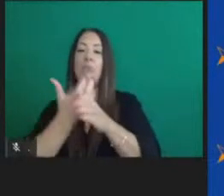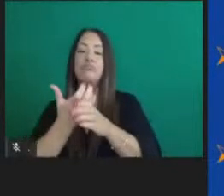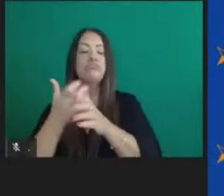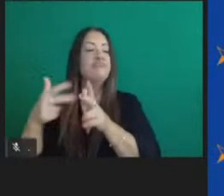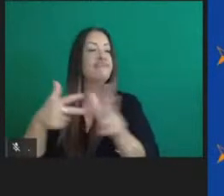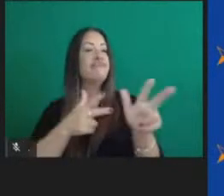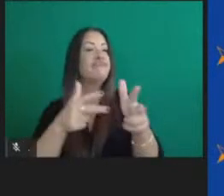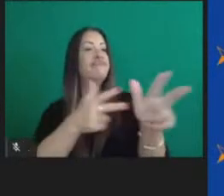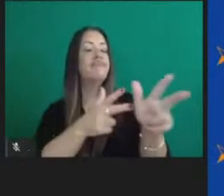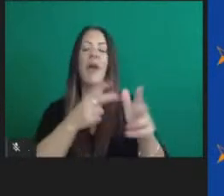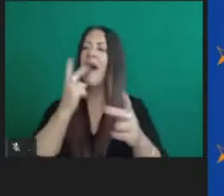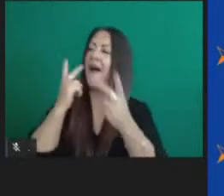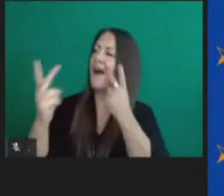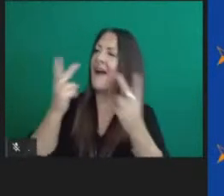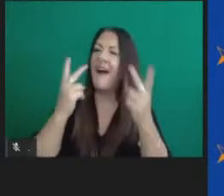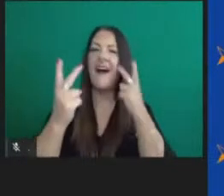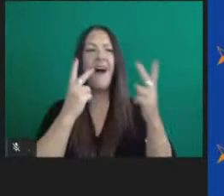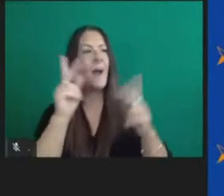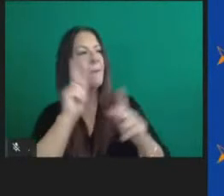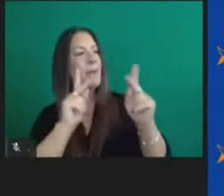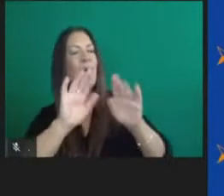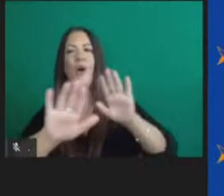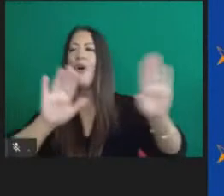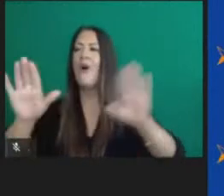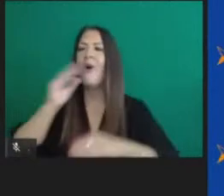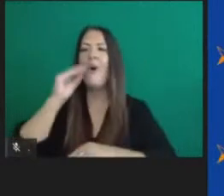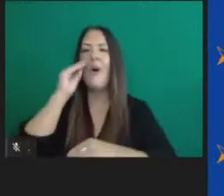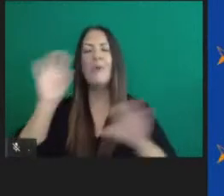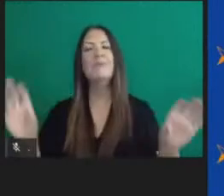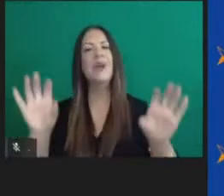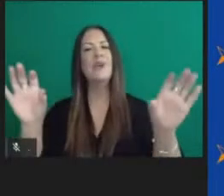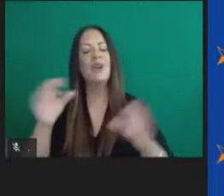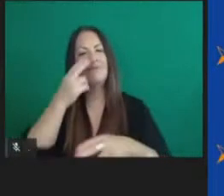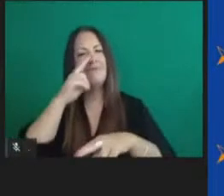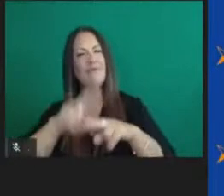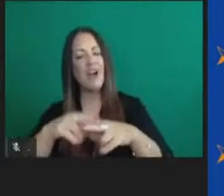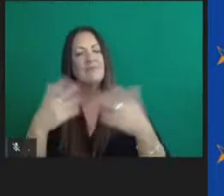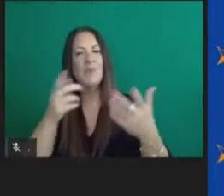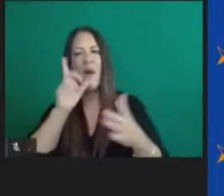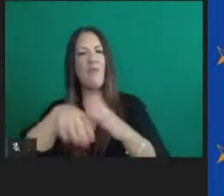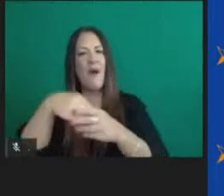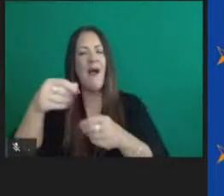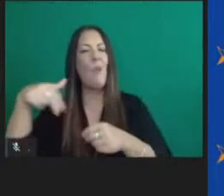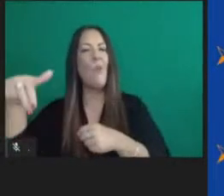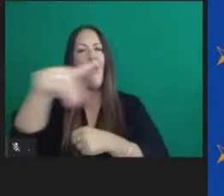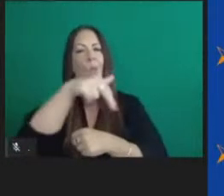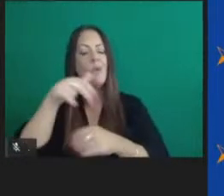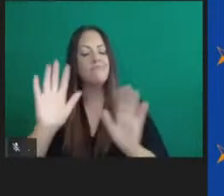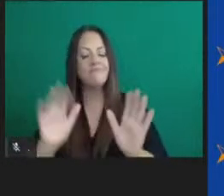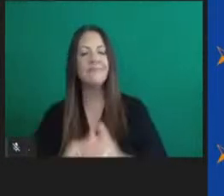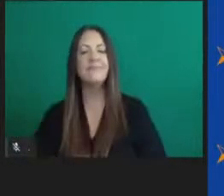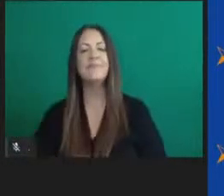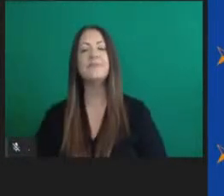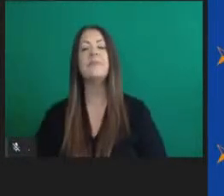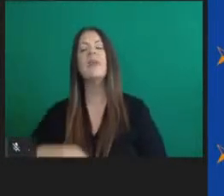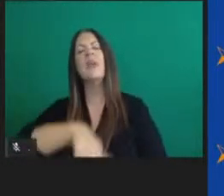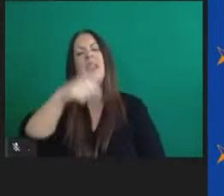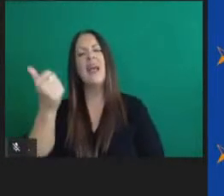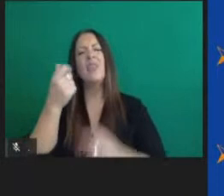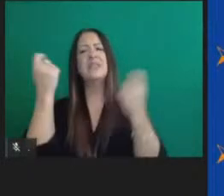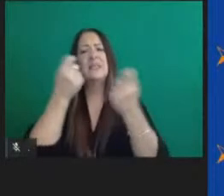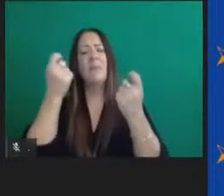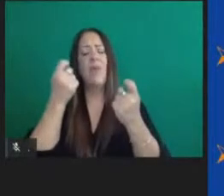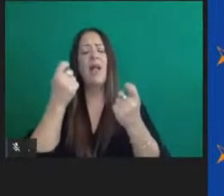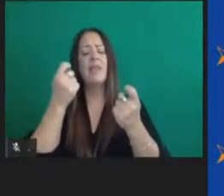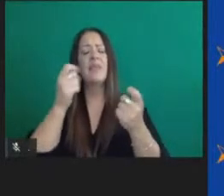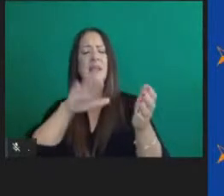Some safer alternatives for Dia de los Muertos, again, emphasizing that the safest way is to celebrate at home with your household